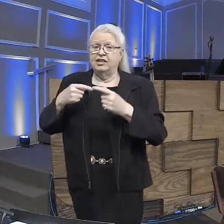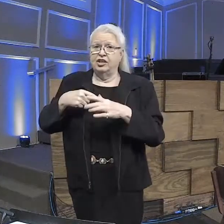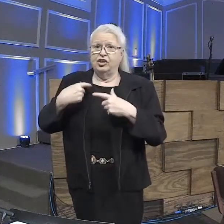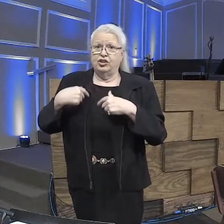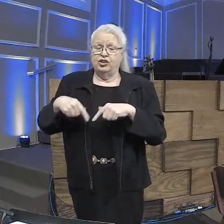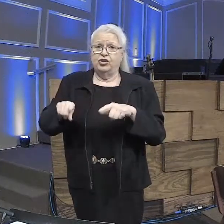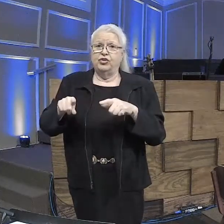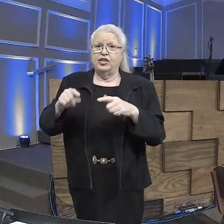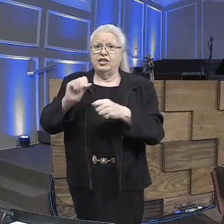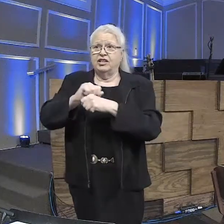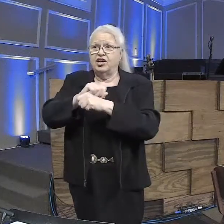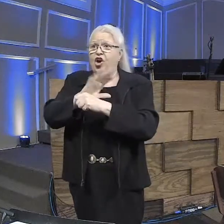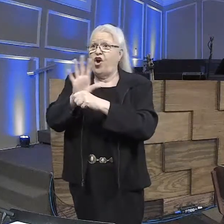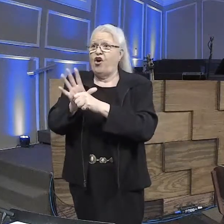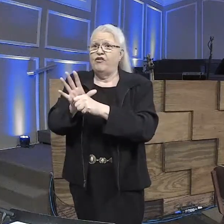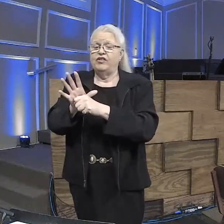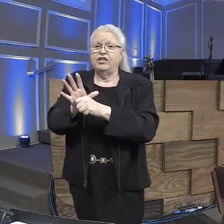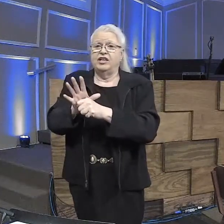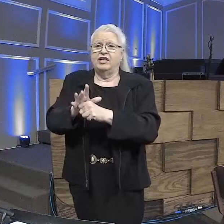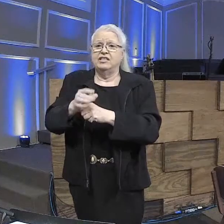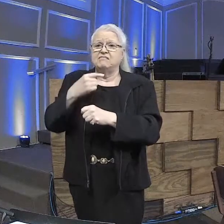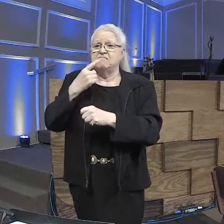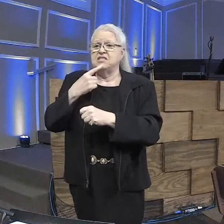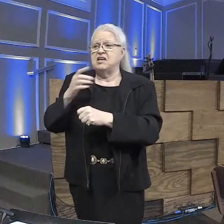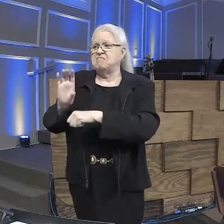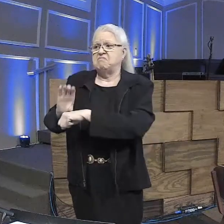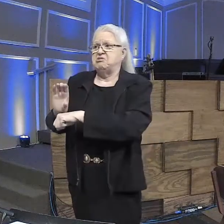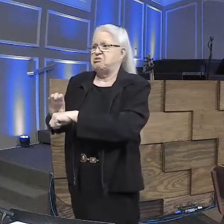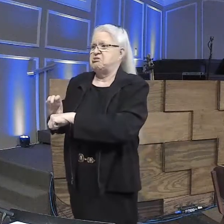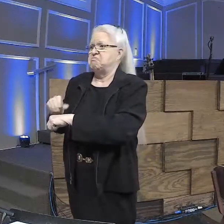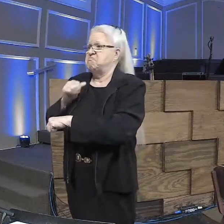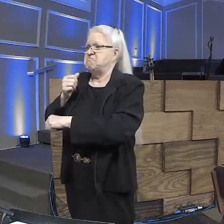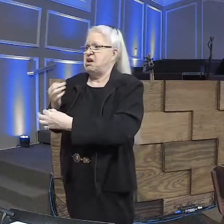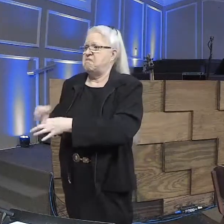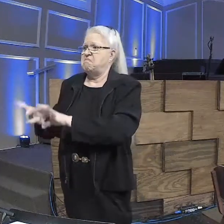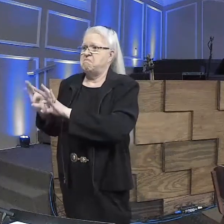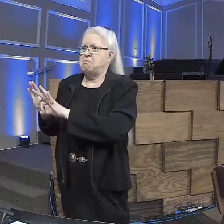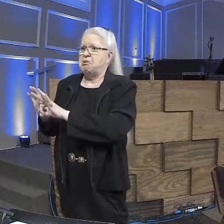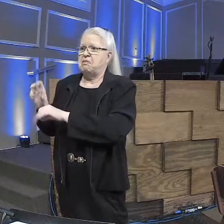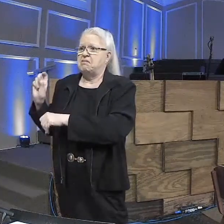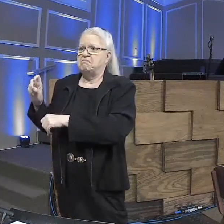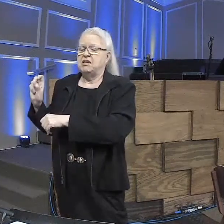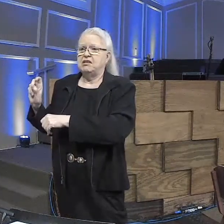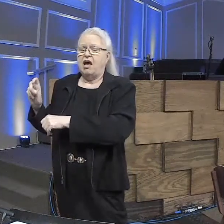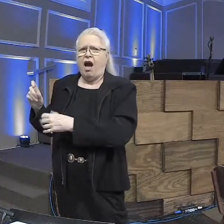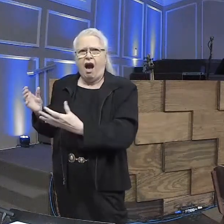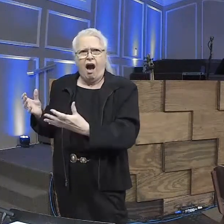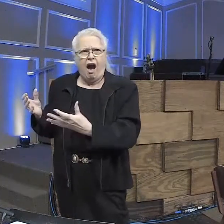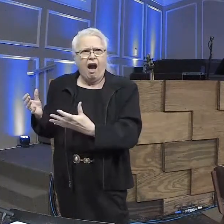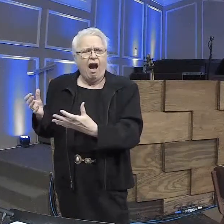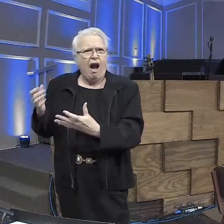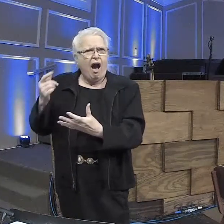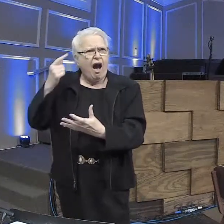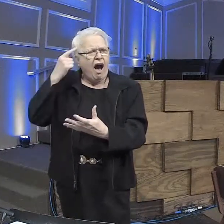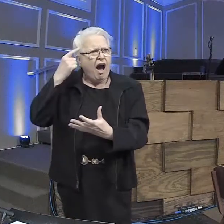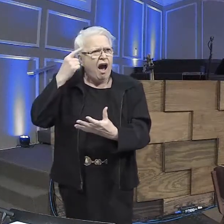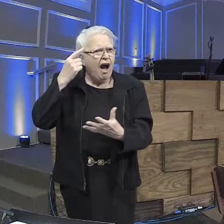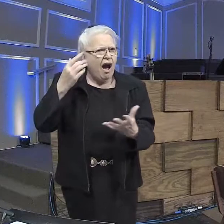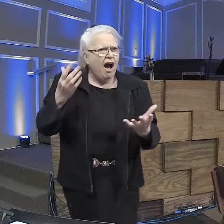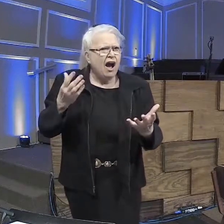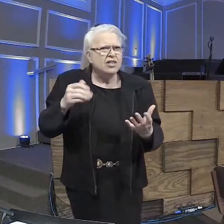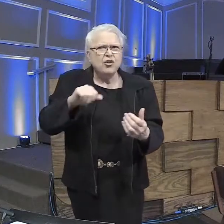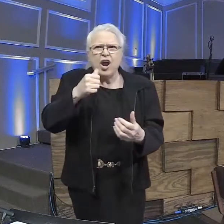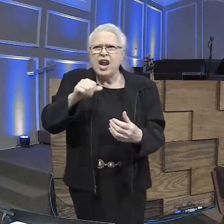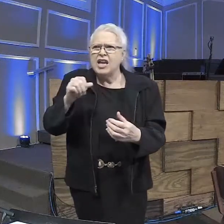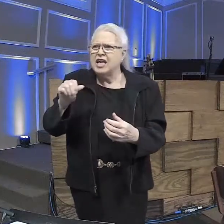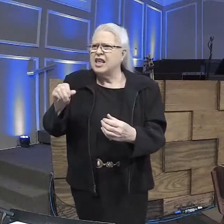has deemed the church as non-essential. When I heard that, I thought to myself, is there anything more essential